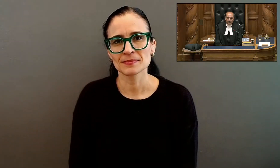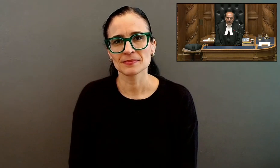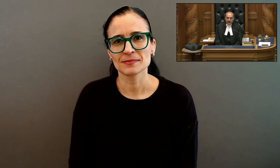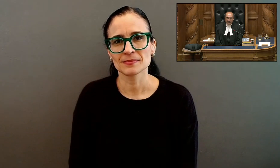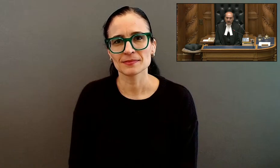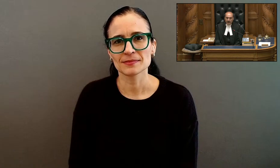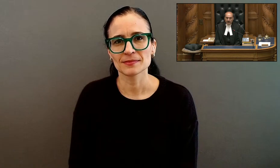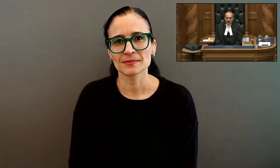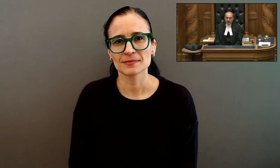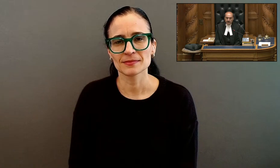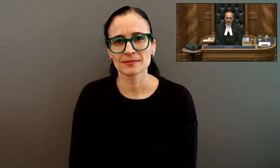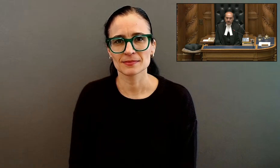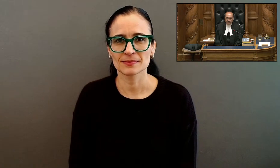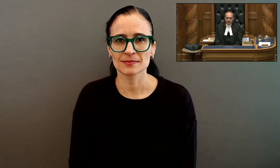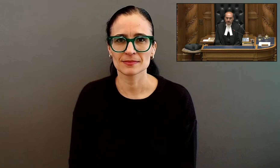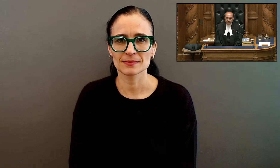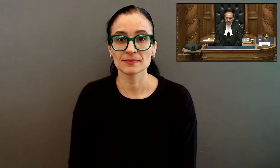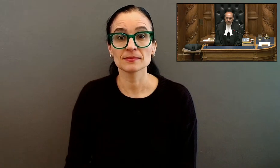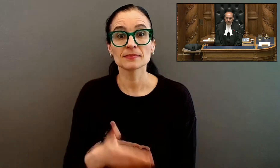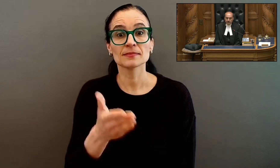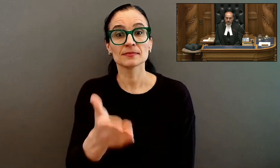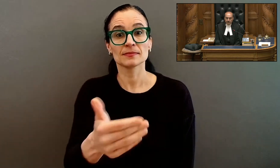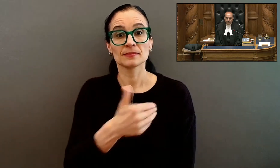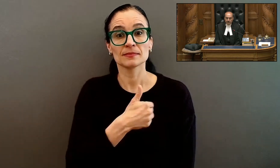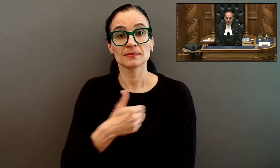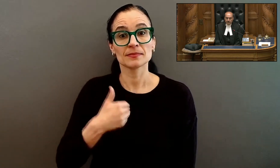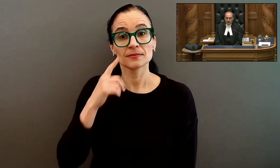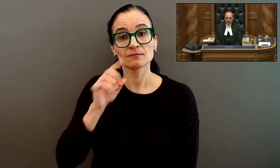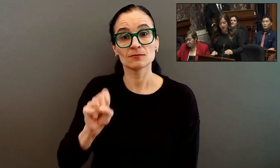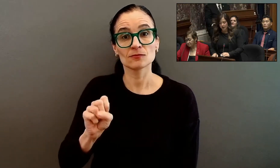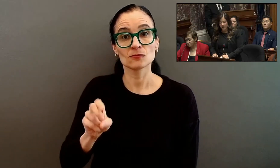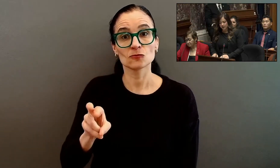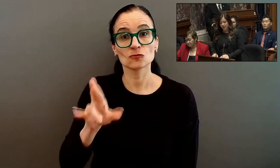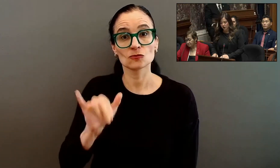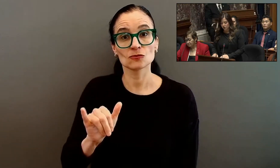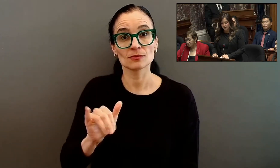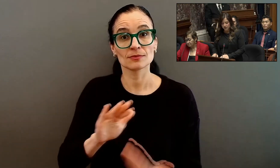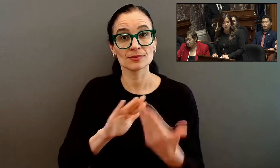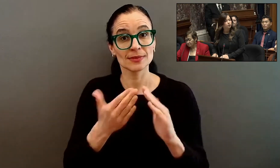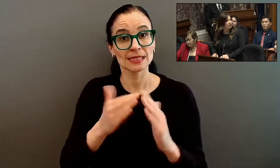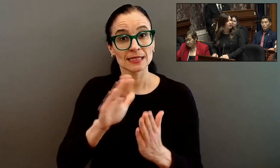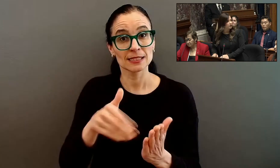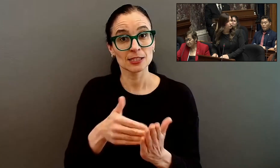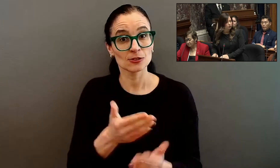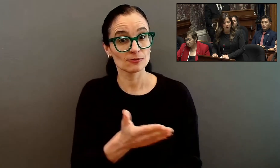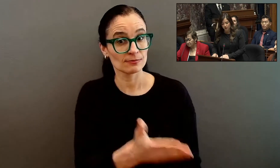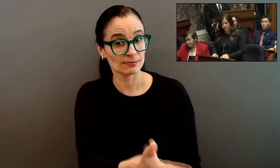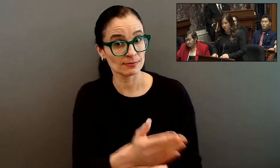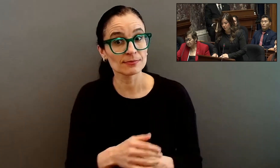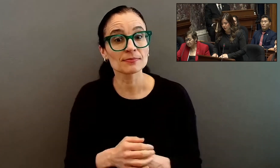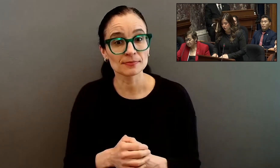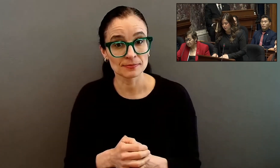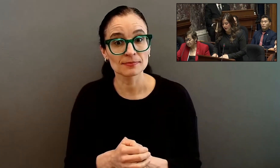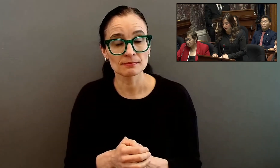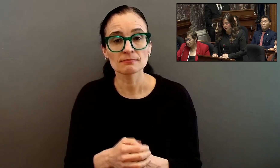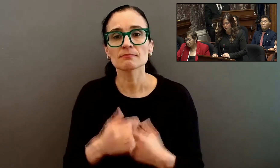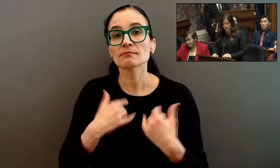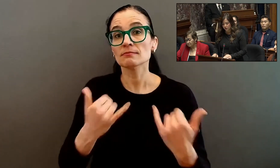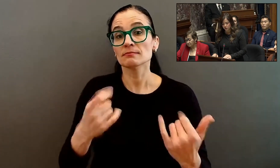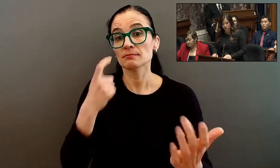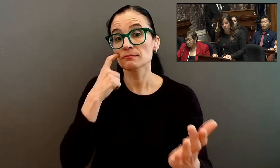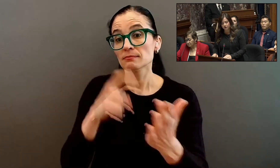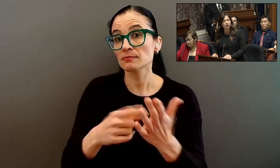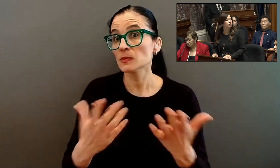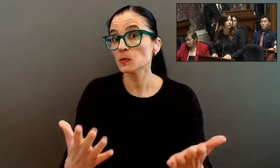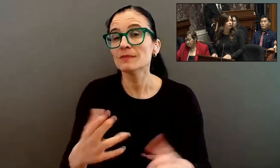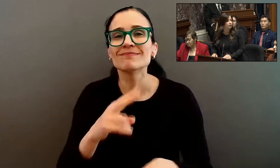Member for Surrey City Centre. Thank you, Mr. Speaker. I rise today to recognize National Police Week and to honor the courageous men and women